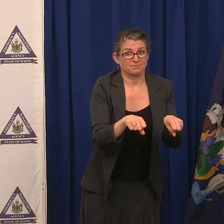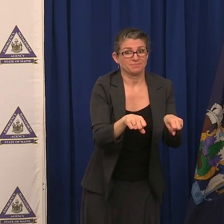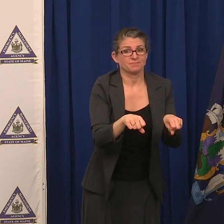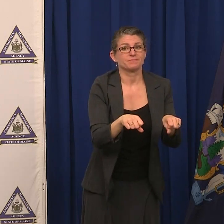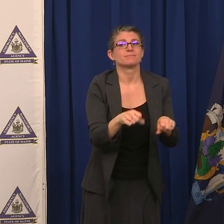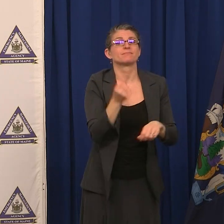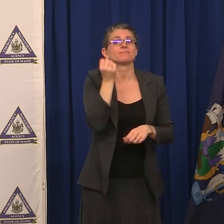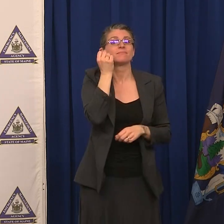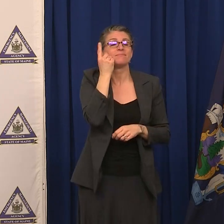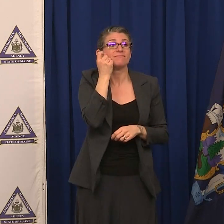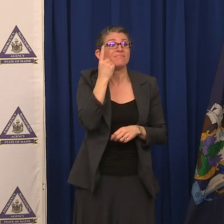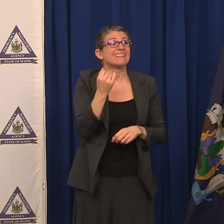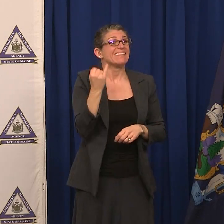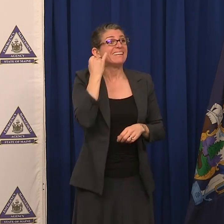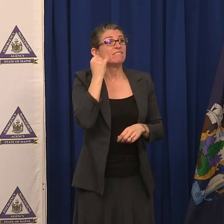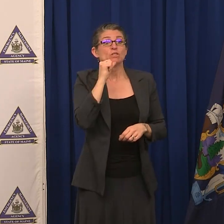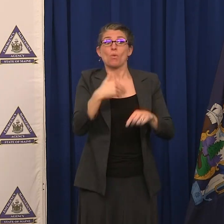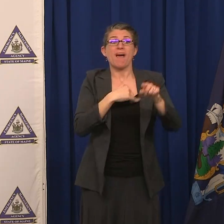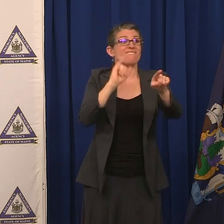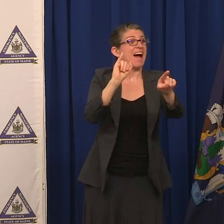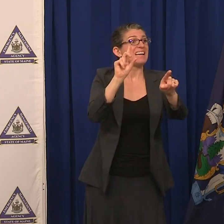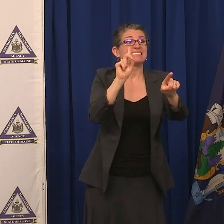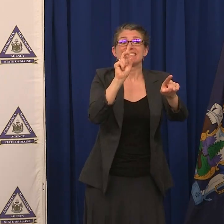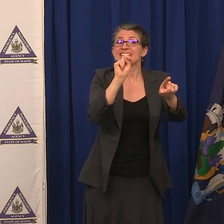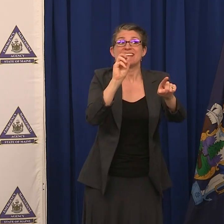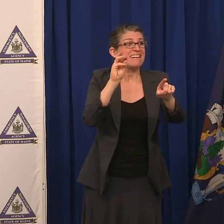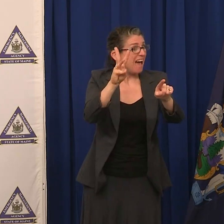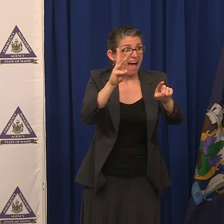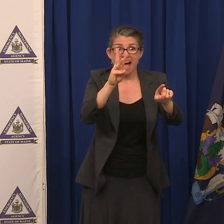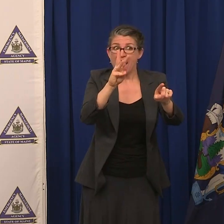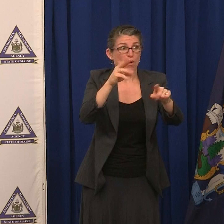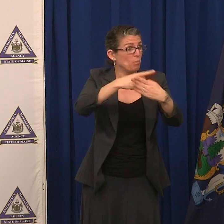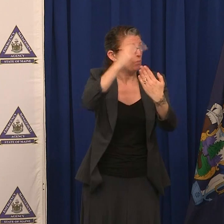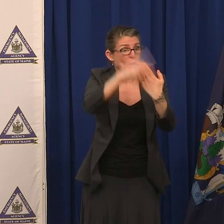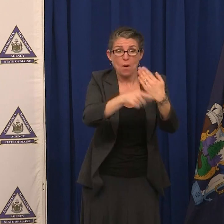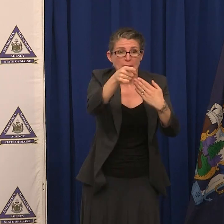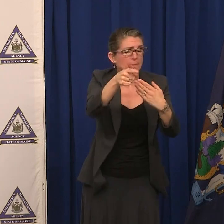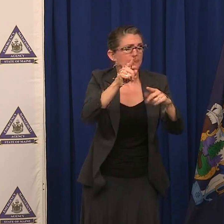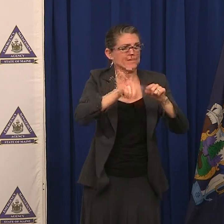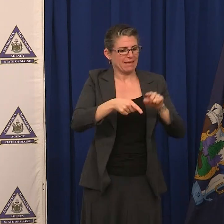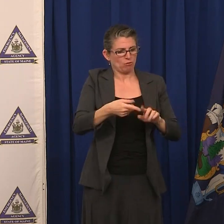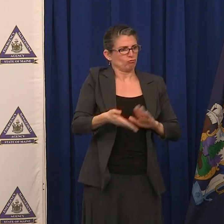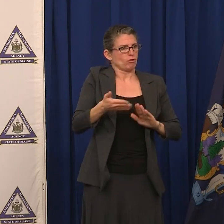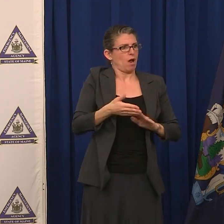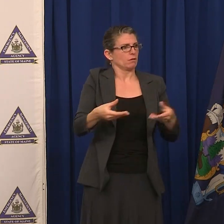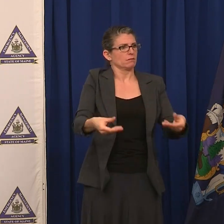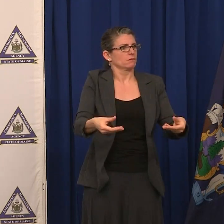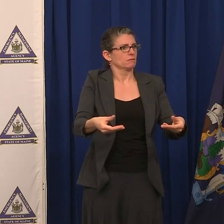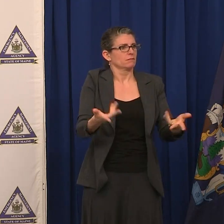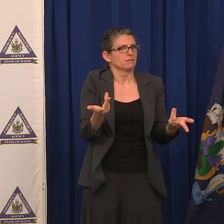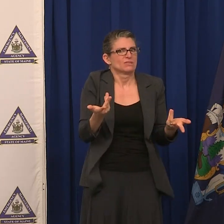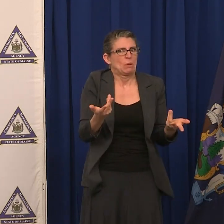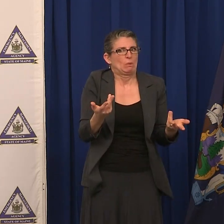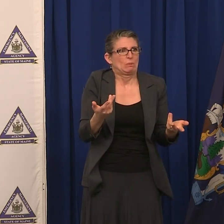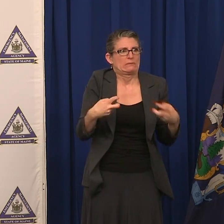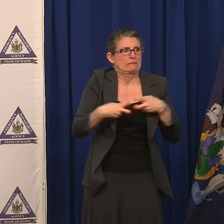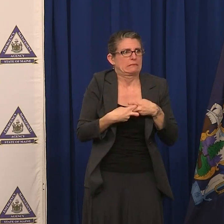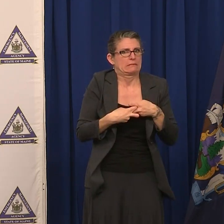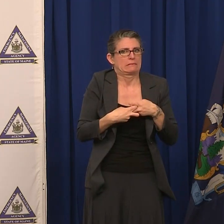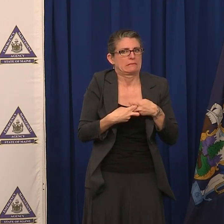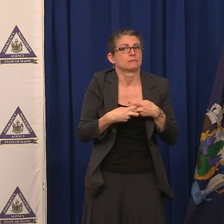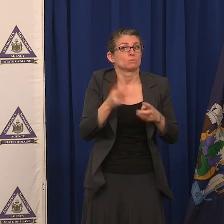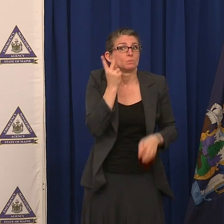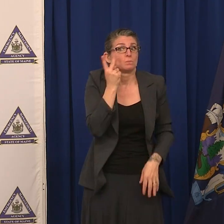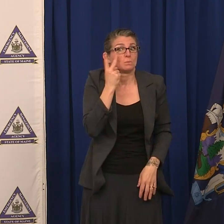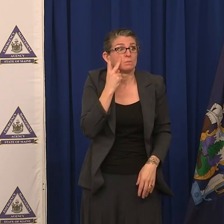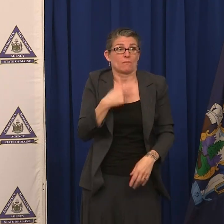different testing modality than, say, what our laboratory here in Augusta uses. And so we've always got to ask hard